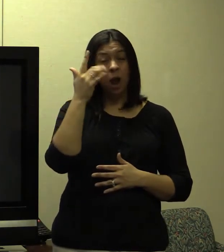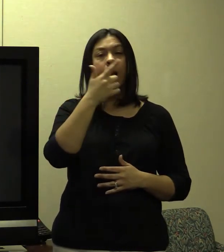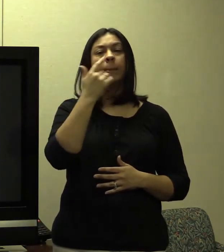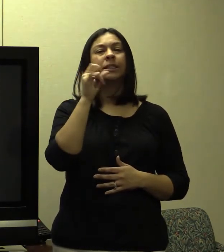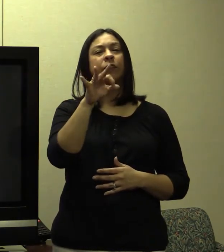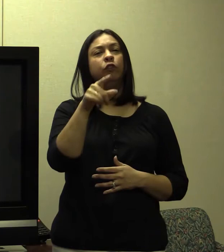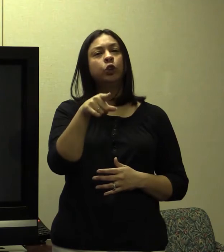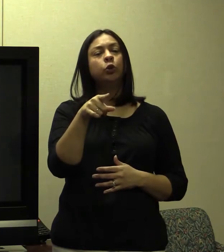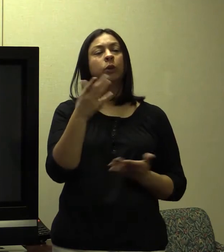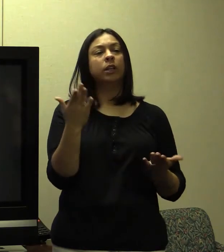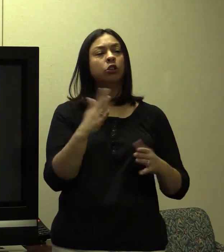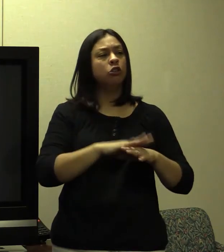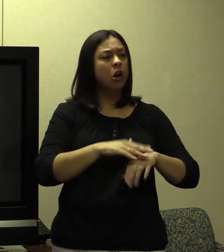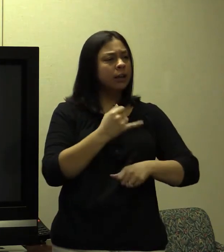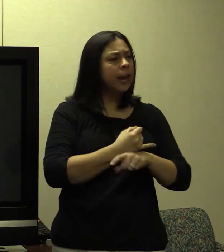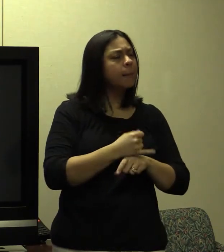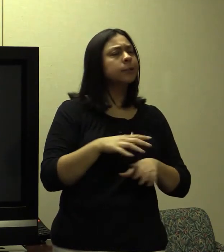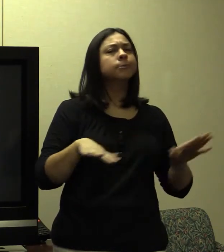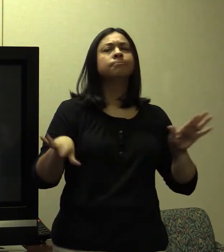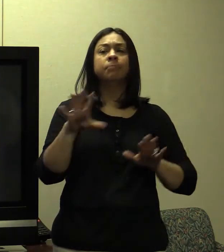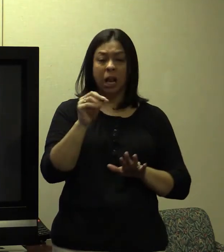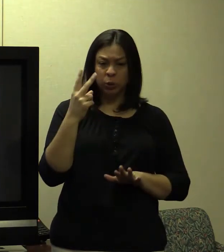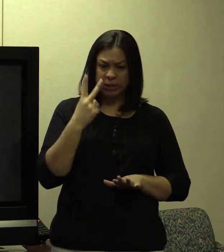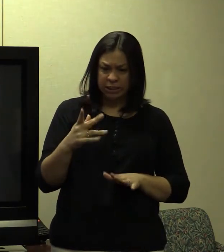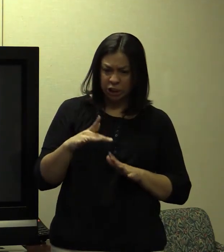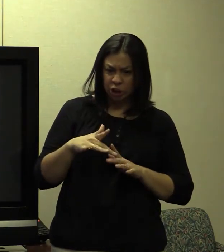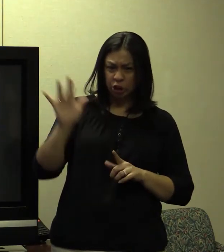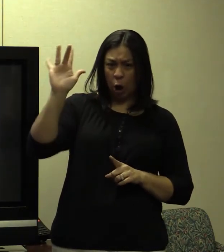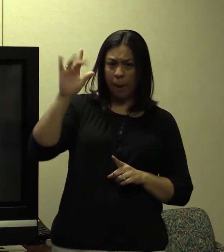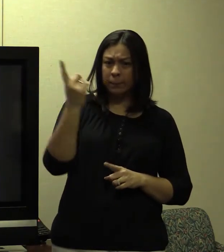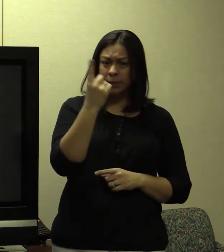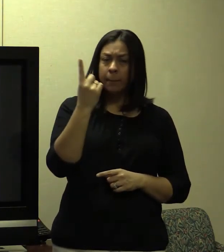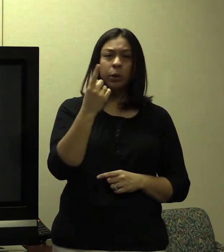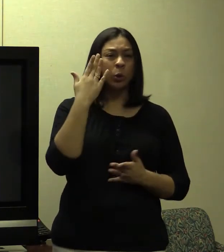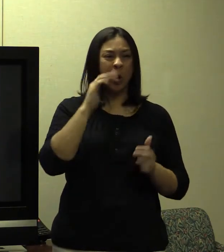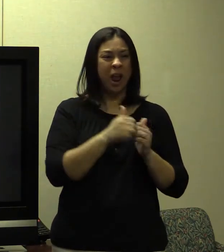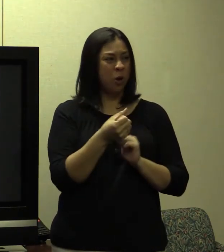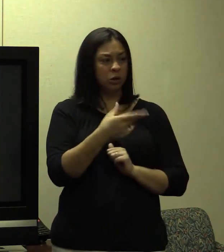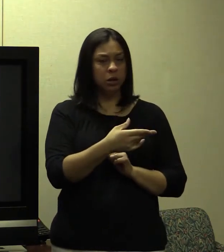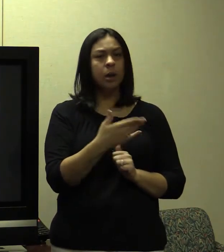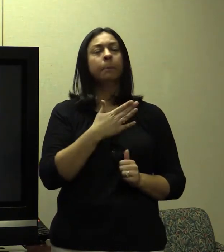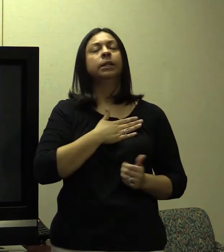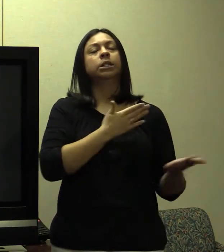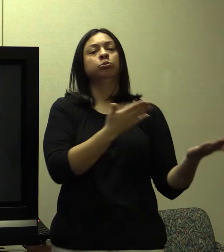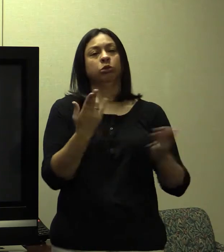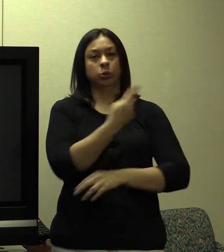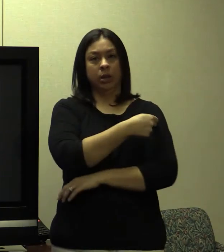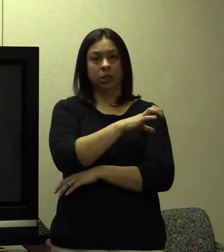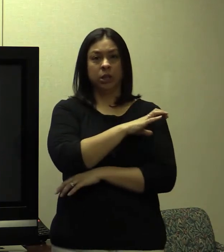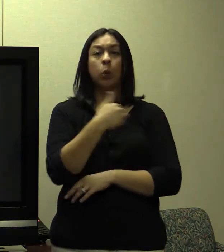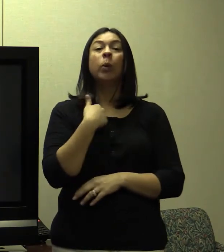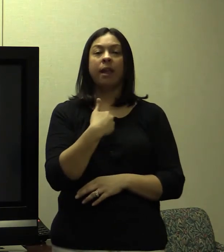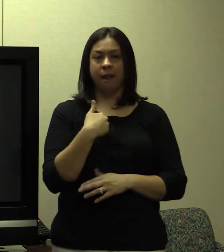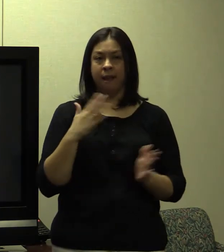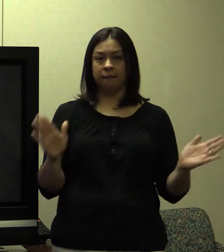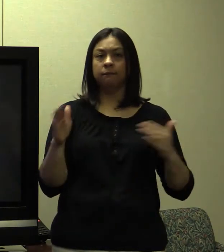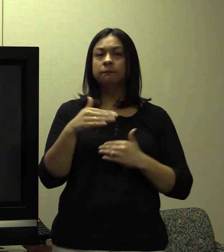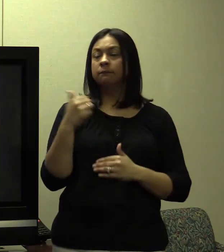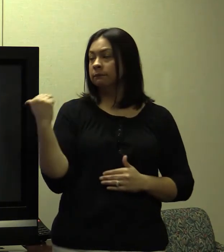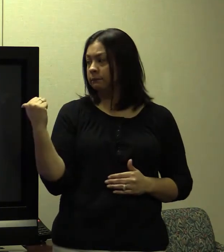that looks sharp, and you have no way to dispose of it, please bring it to the health center, because we do have these sharps containers. Do not put